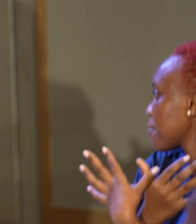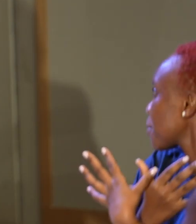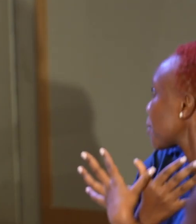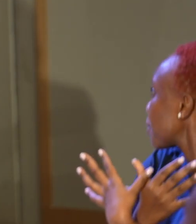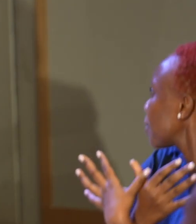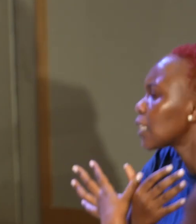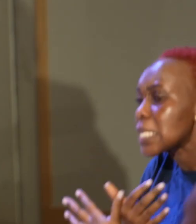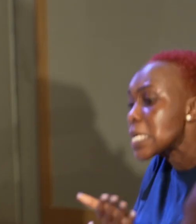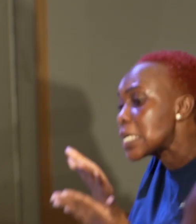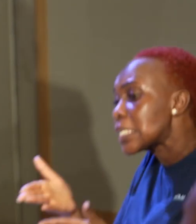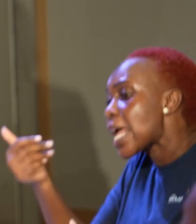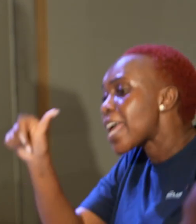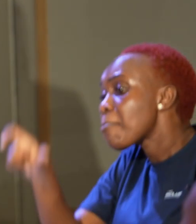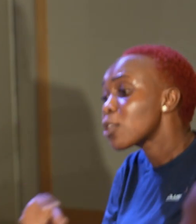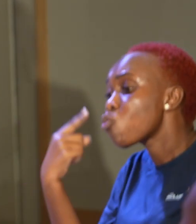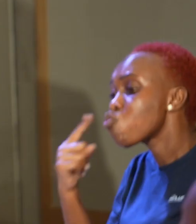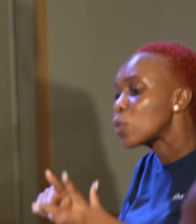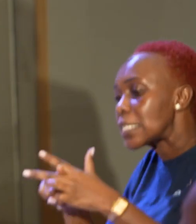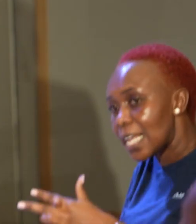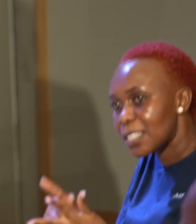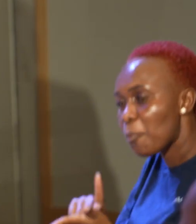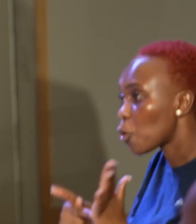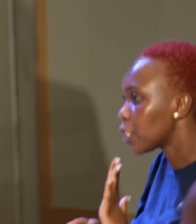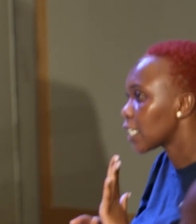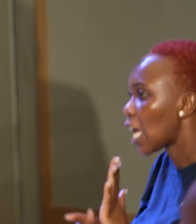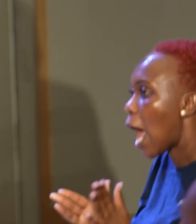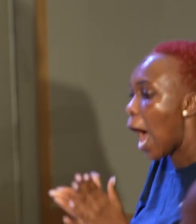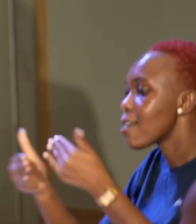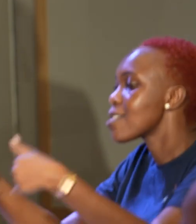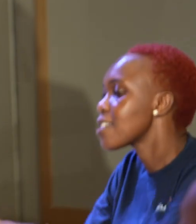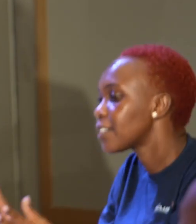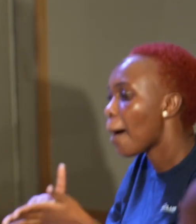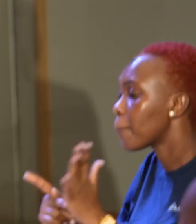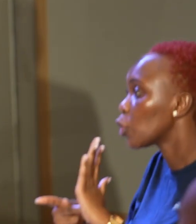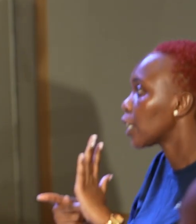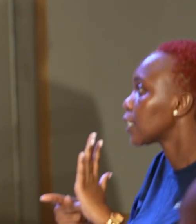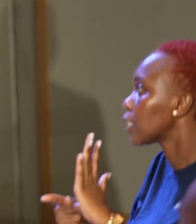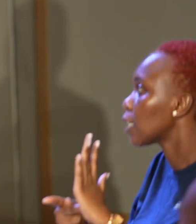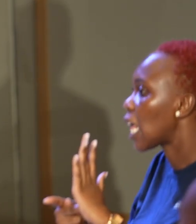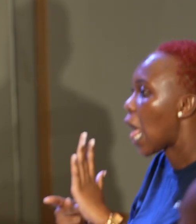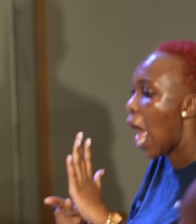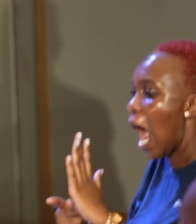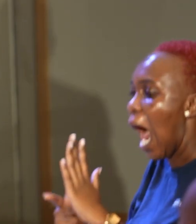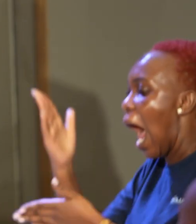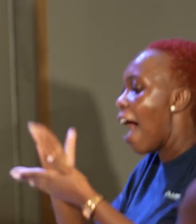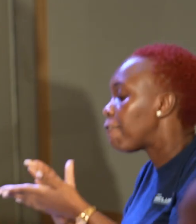Is there anyone who starts a project and leaves the project half